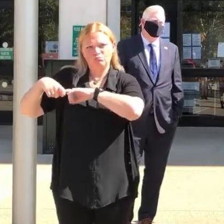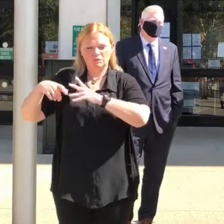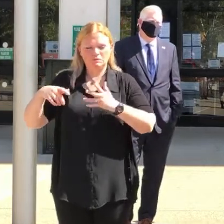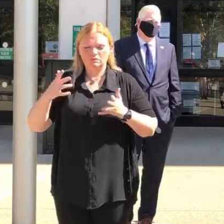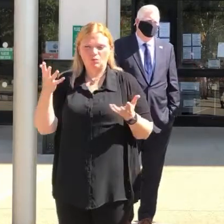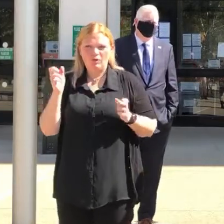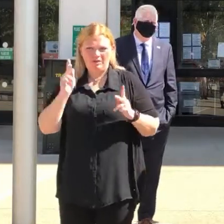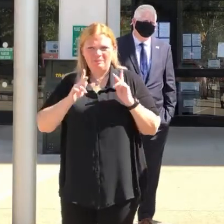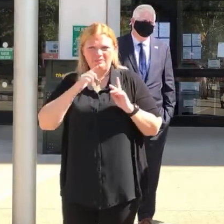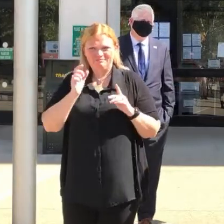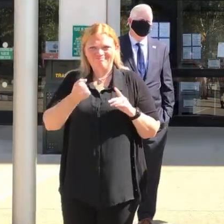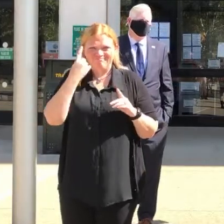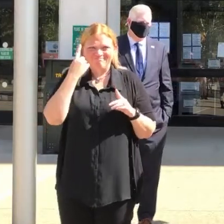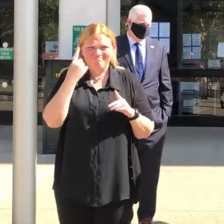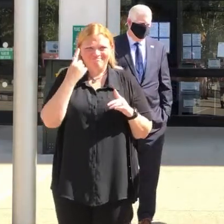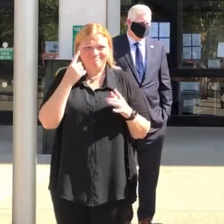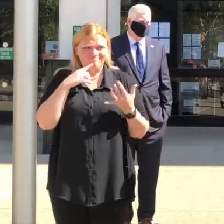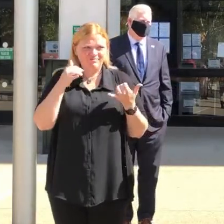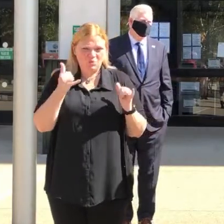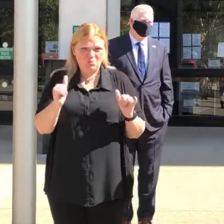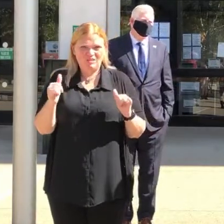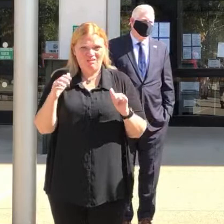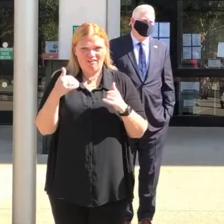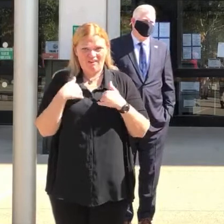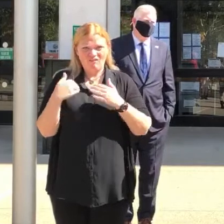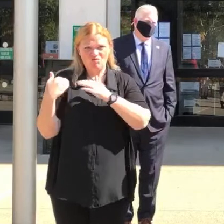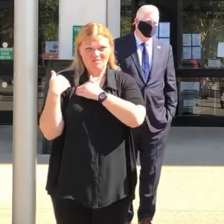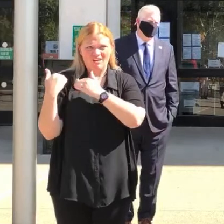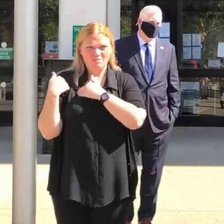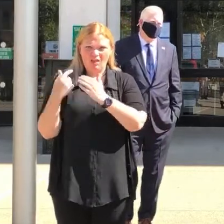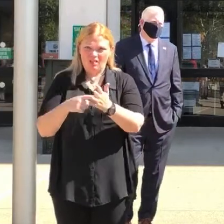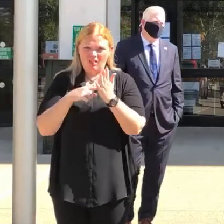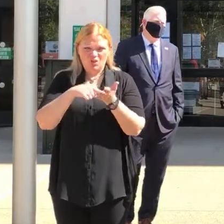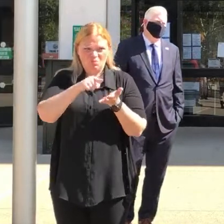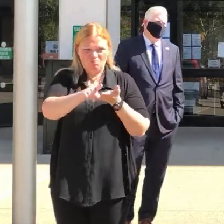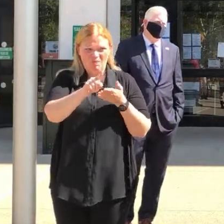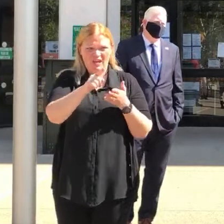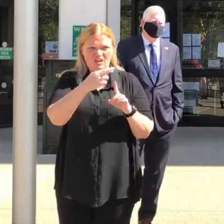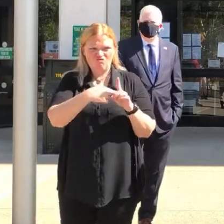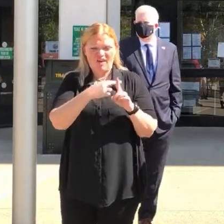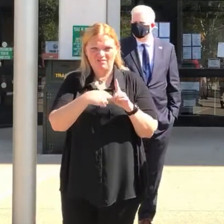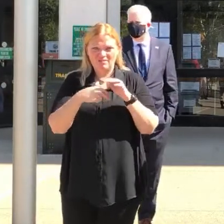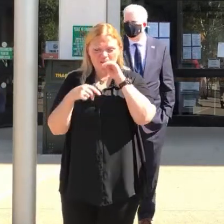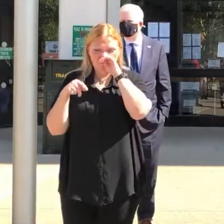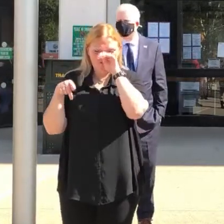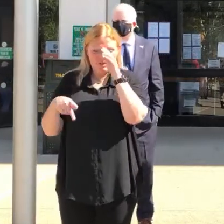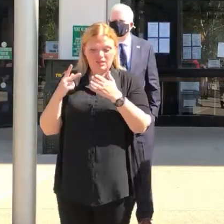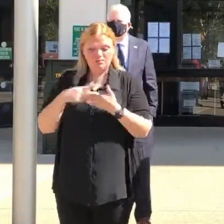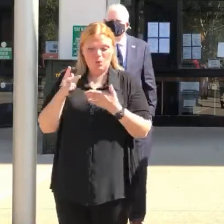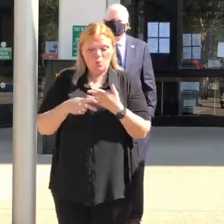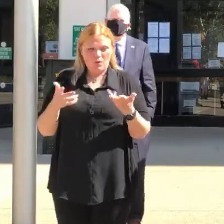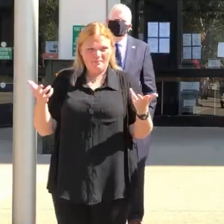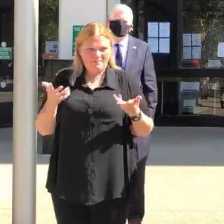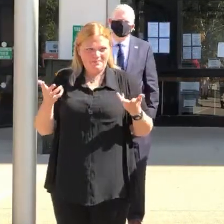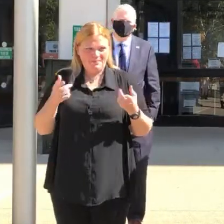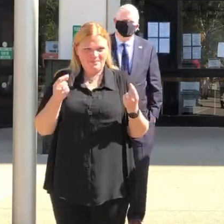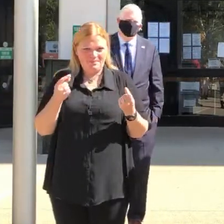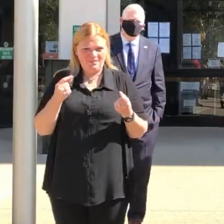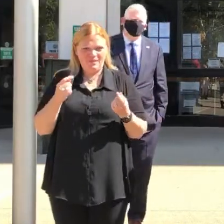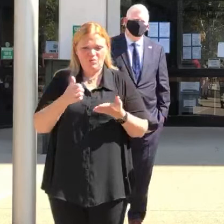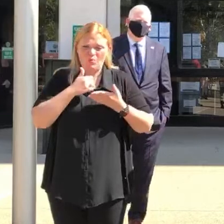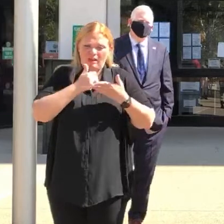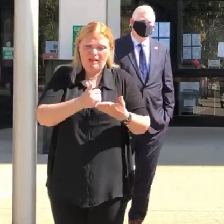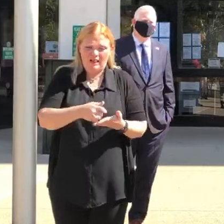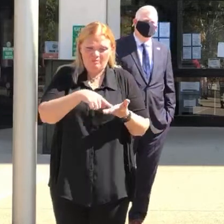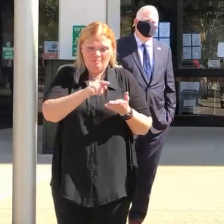want folks to understand that you still have an obligation to pay your rent. What this program will do is it'll not only help you